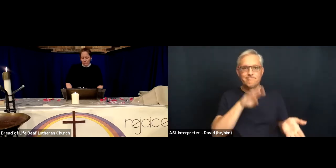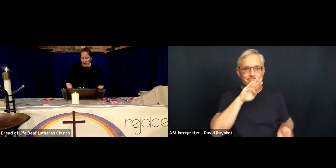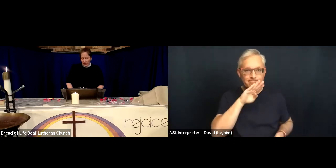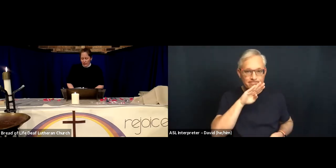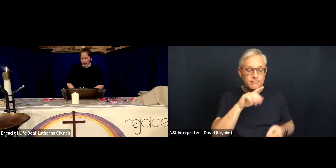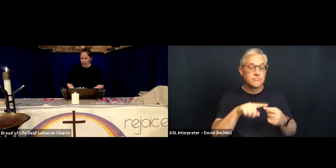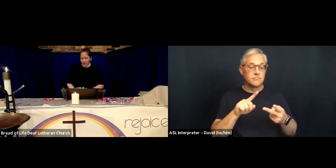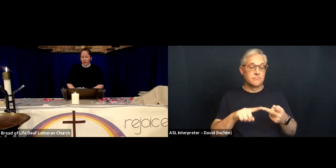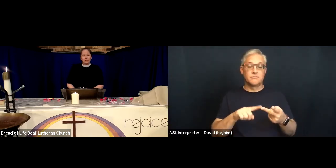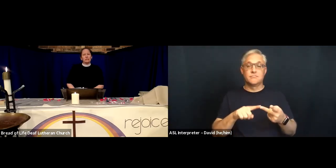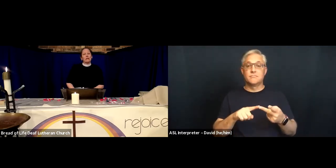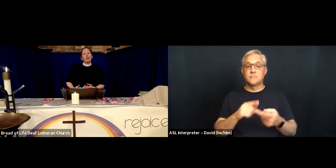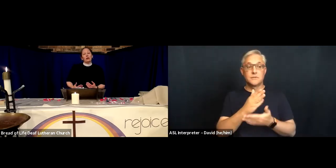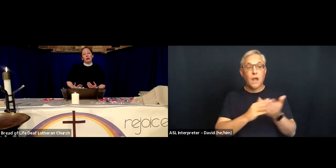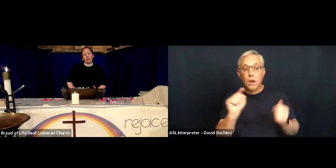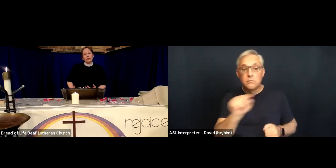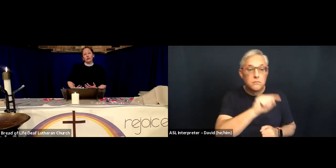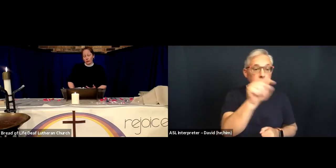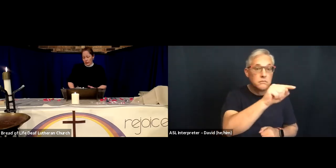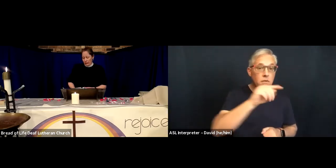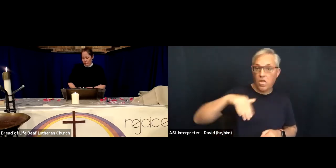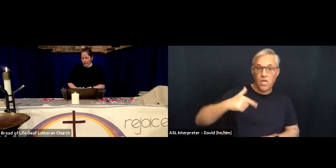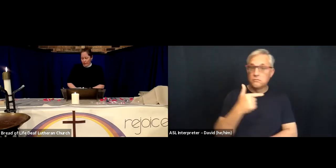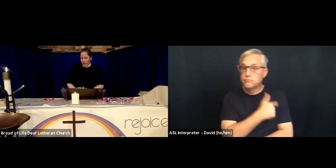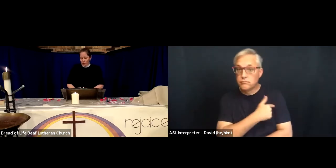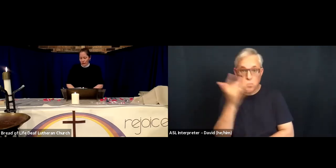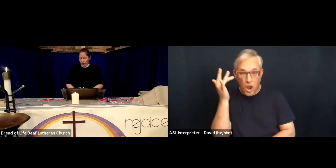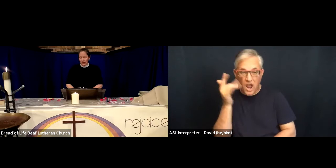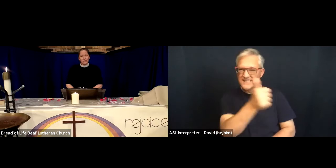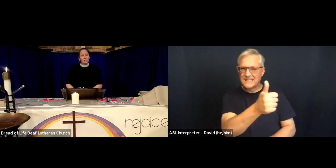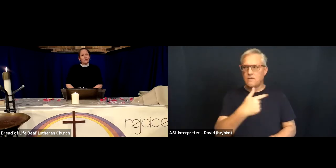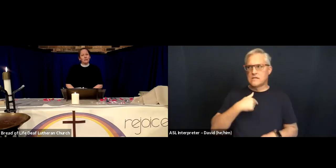Some will not be vaccinated yet because they are unsure whether they should do this.